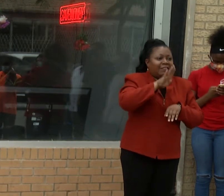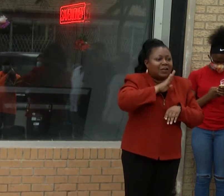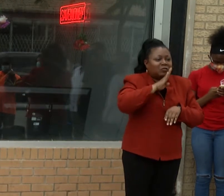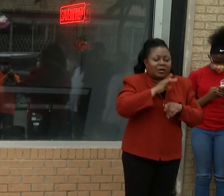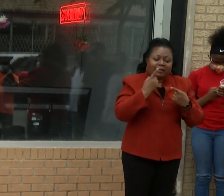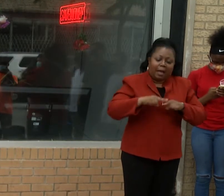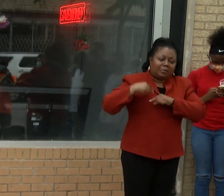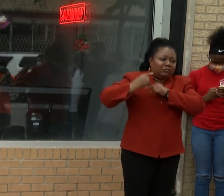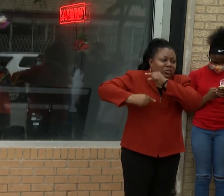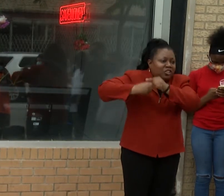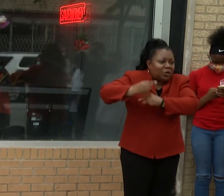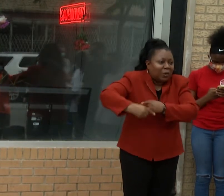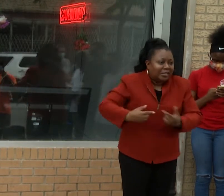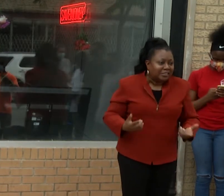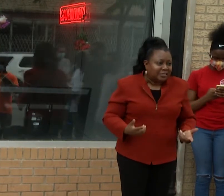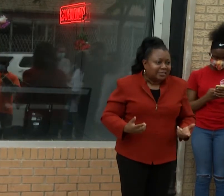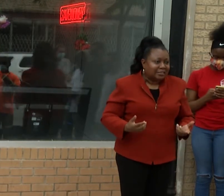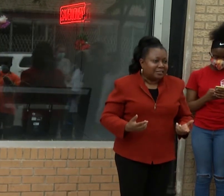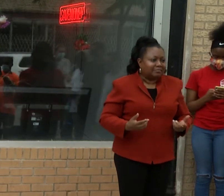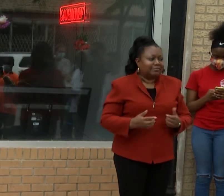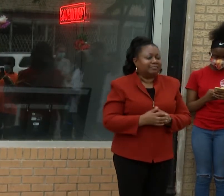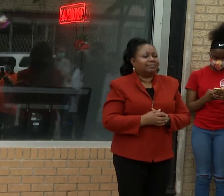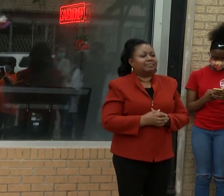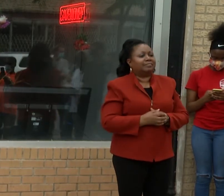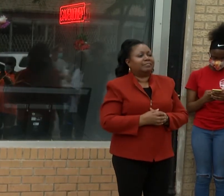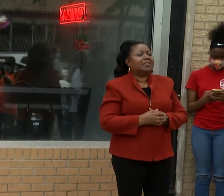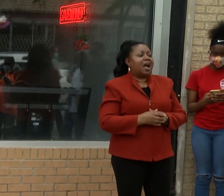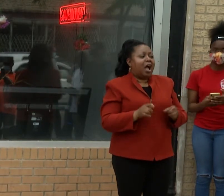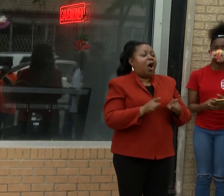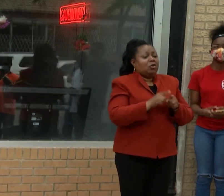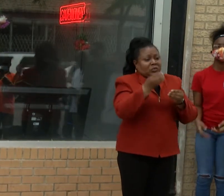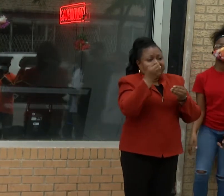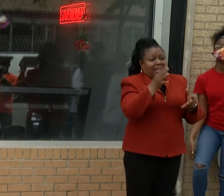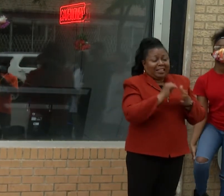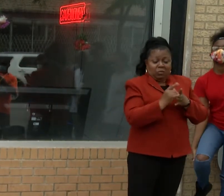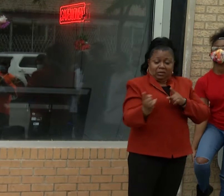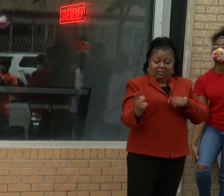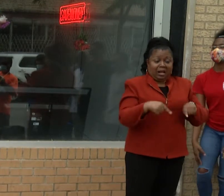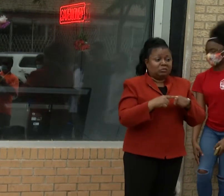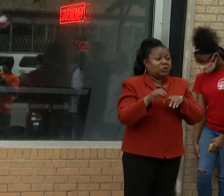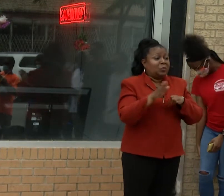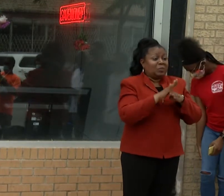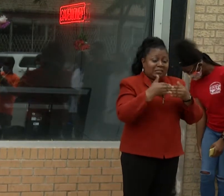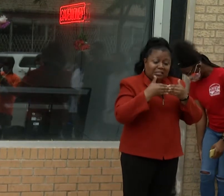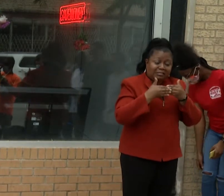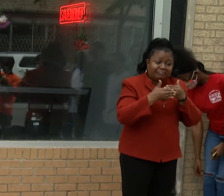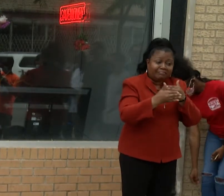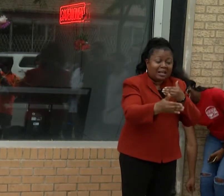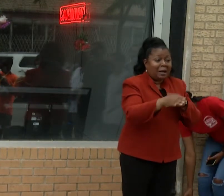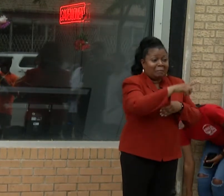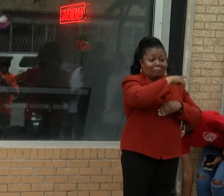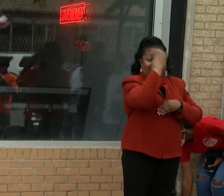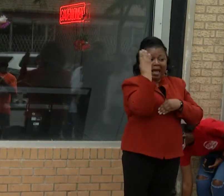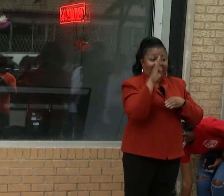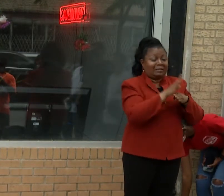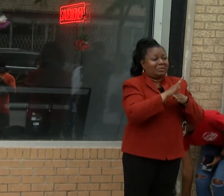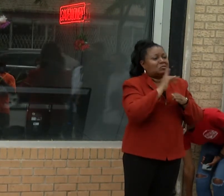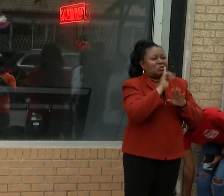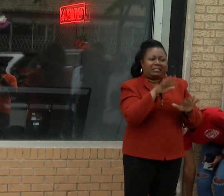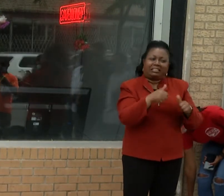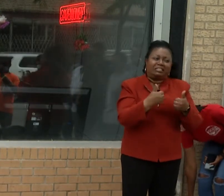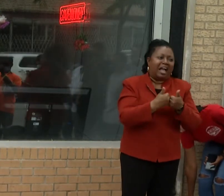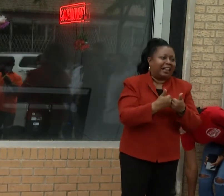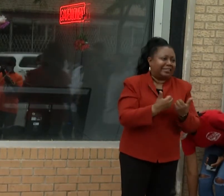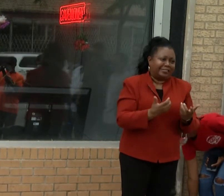on for generations. I'll also say that when it comes to business moving forward, black businesses are extremely